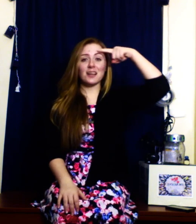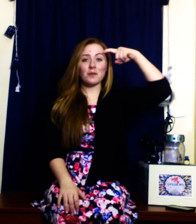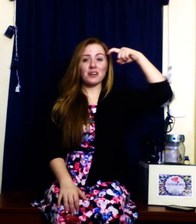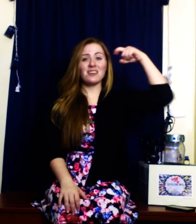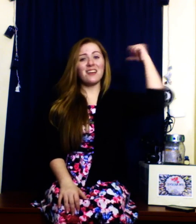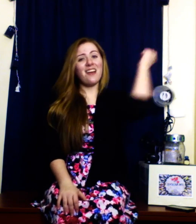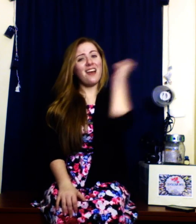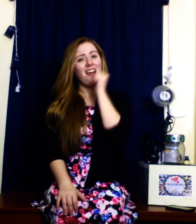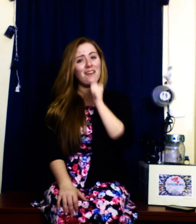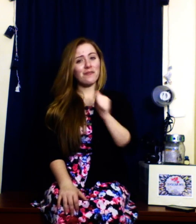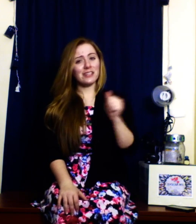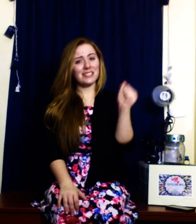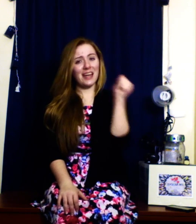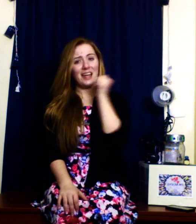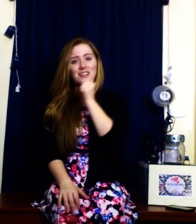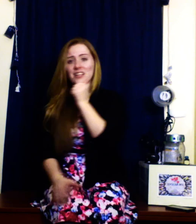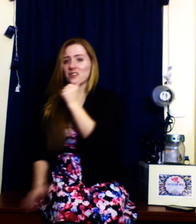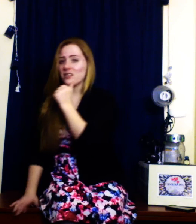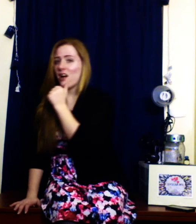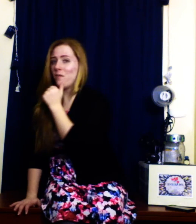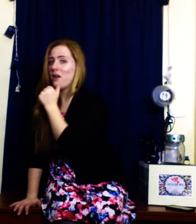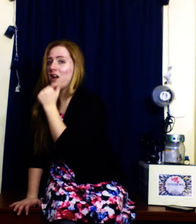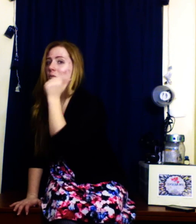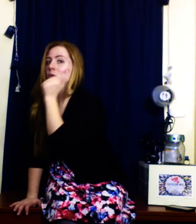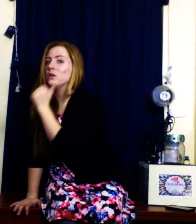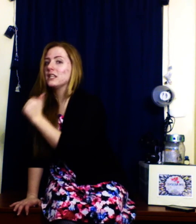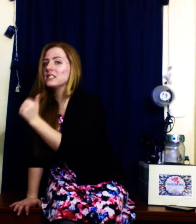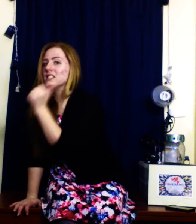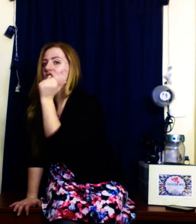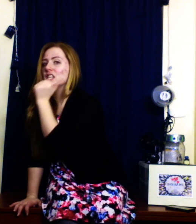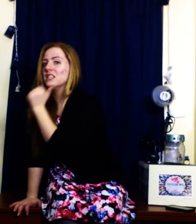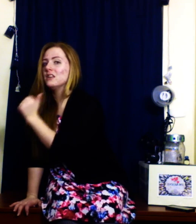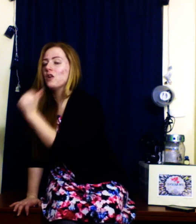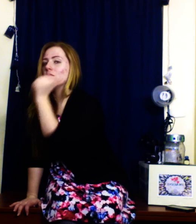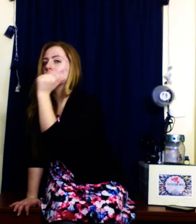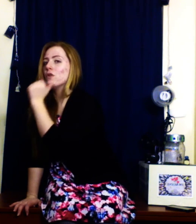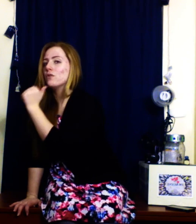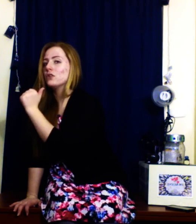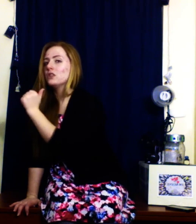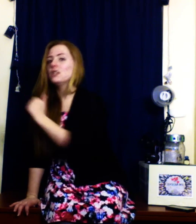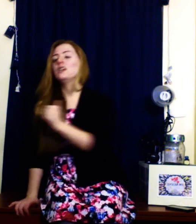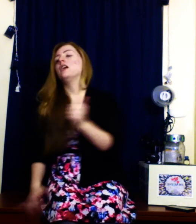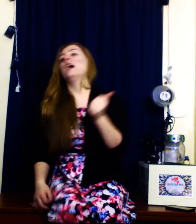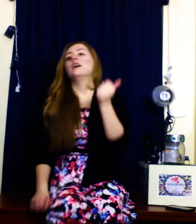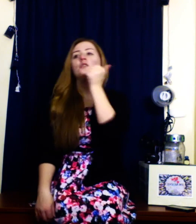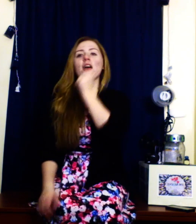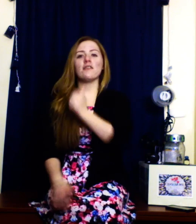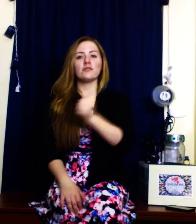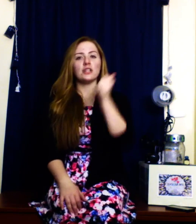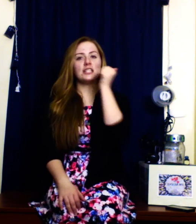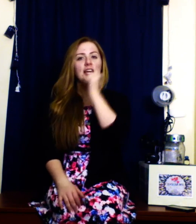summer. Every day, you take your thumb and pull it against the chin over and over. So every